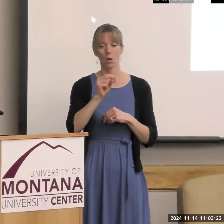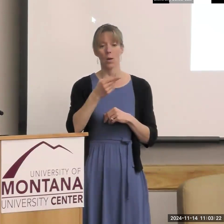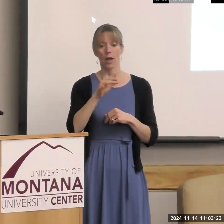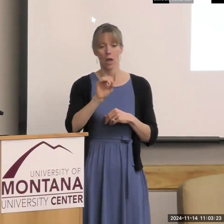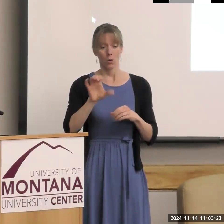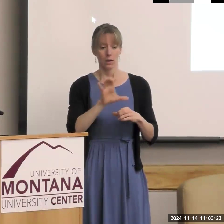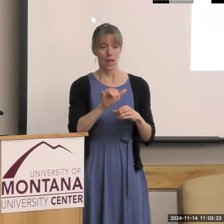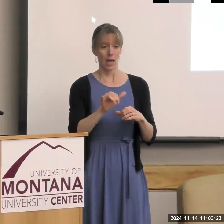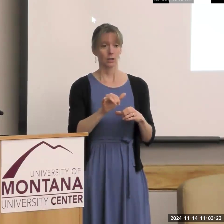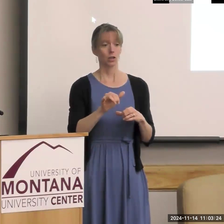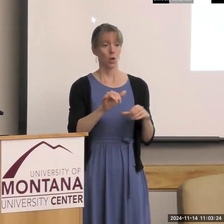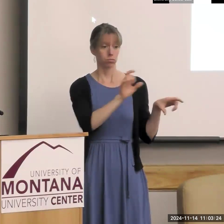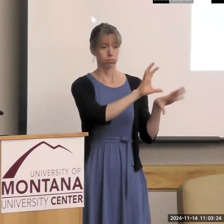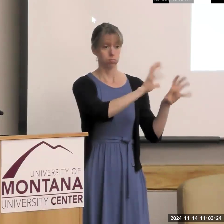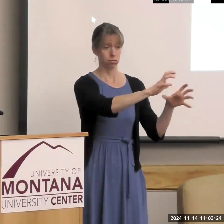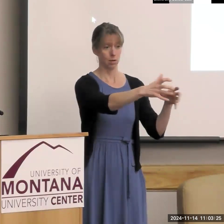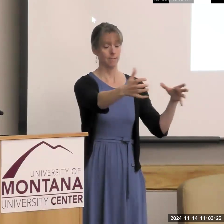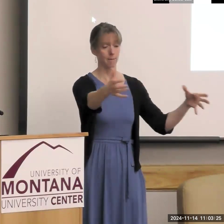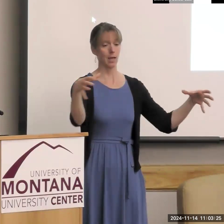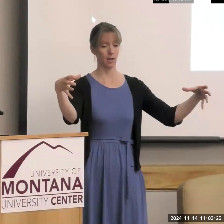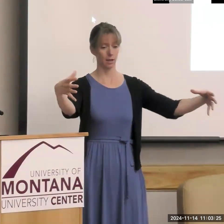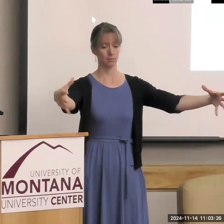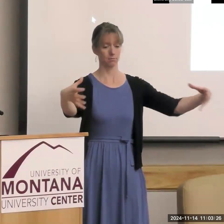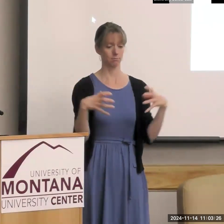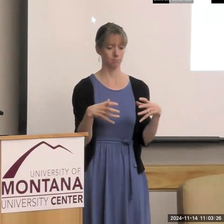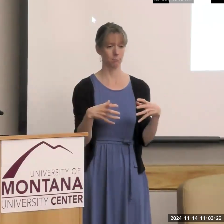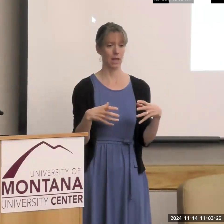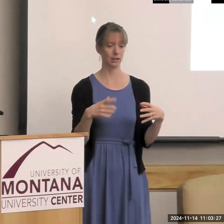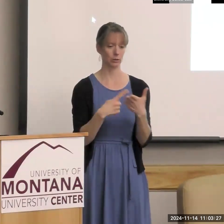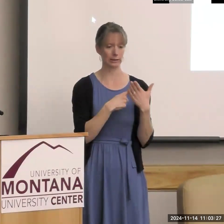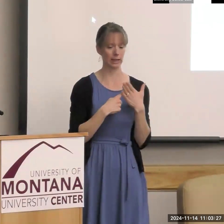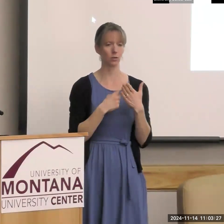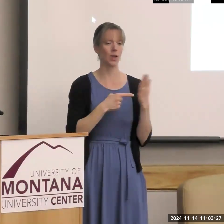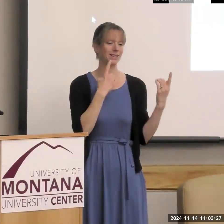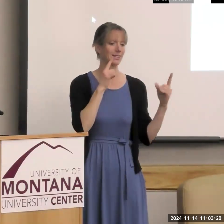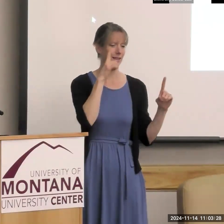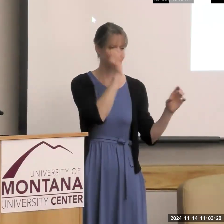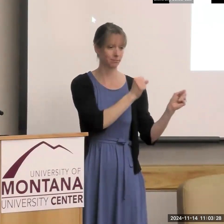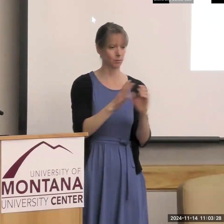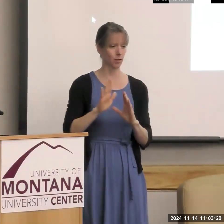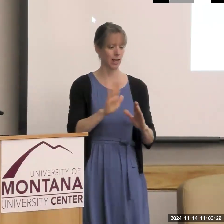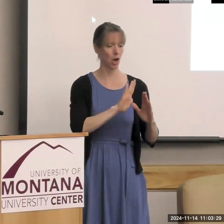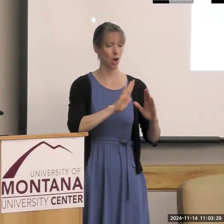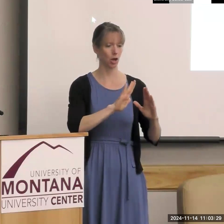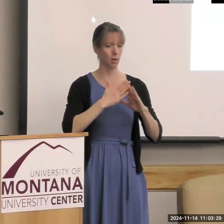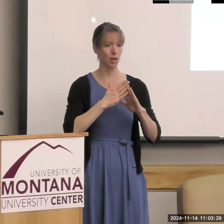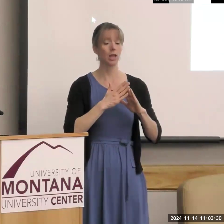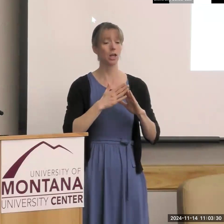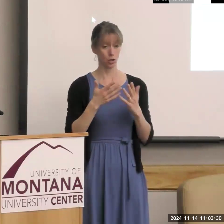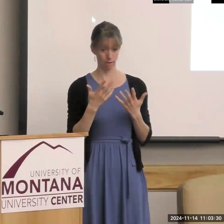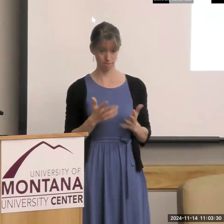Everybody came up with, at least one strategy for their community. Then what the task is, they need to go back and field test that